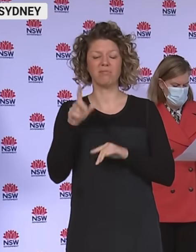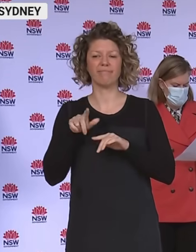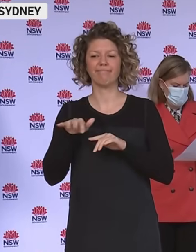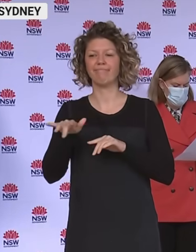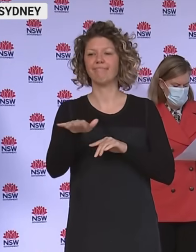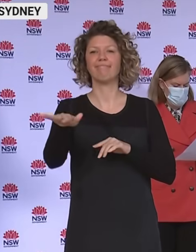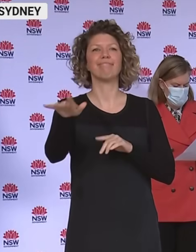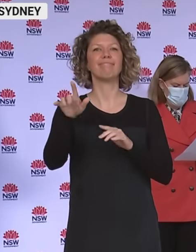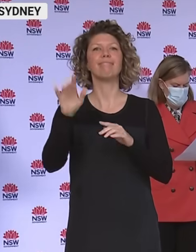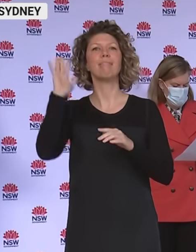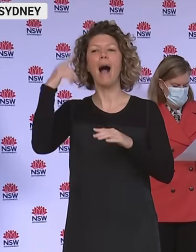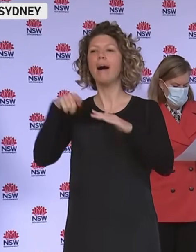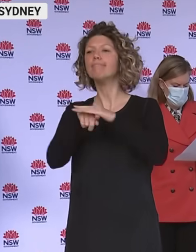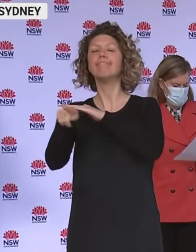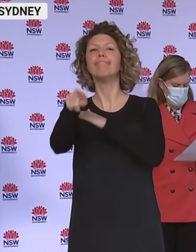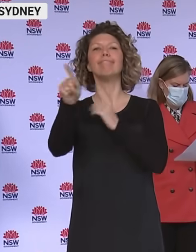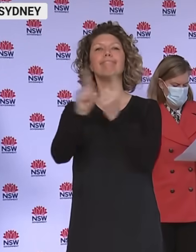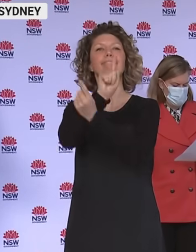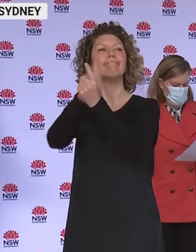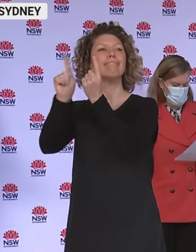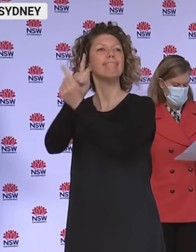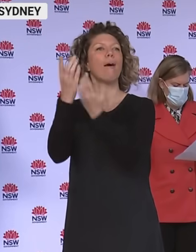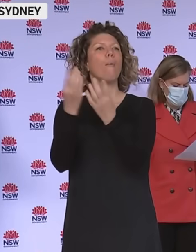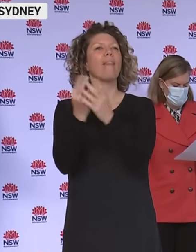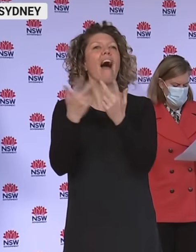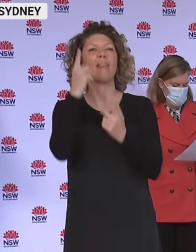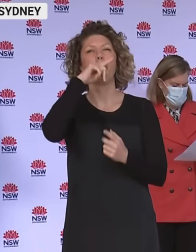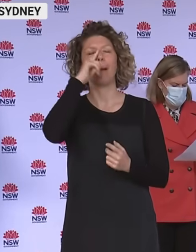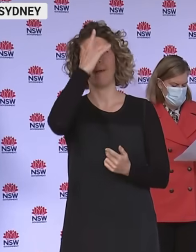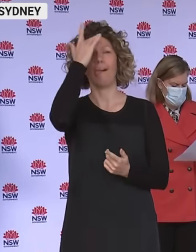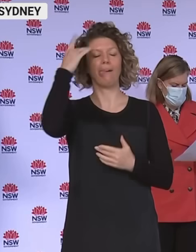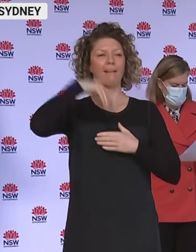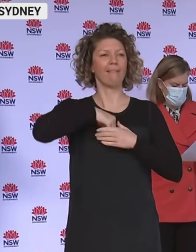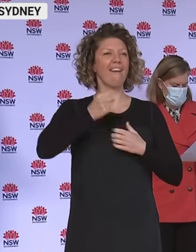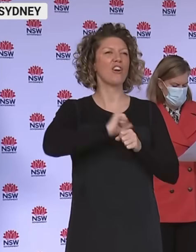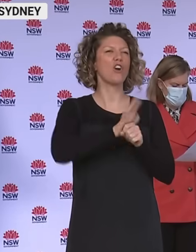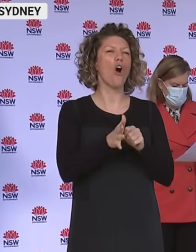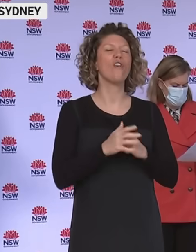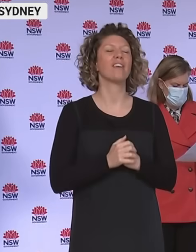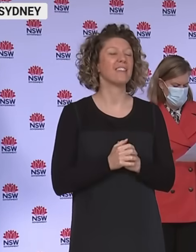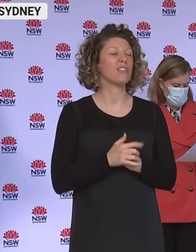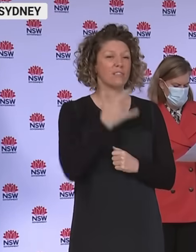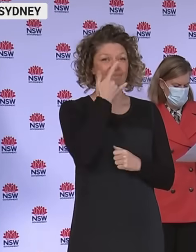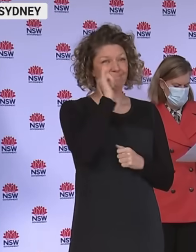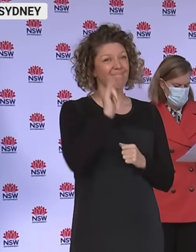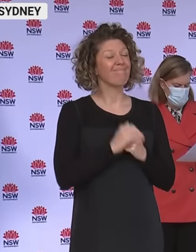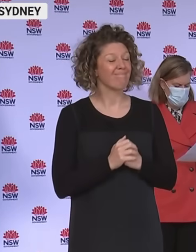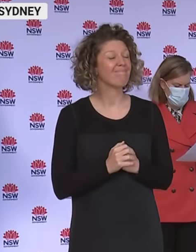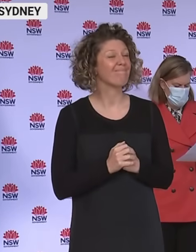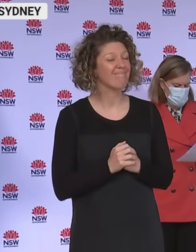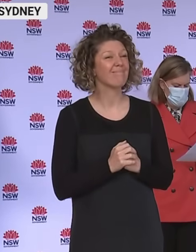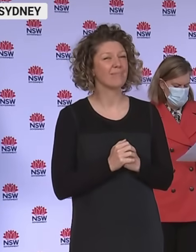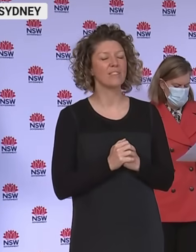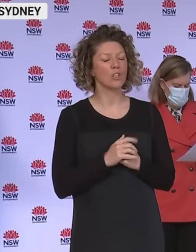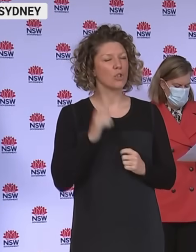in the community. And this is the number that is concerning. That number of people being infectious in the community keeps going up. And